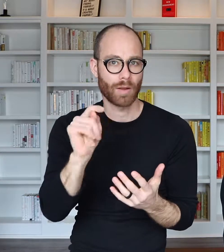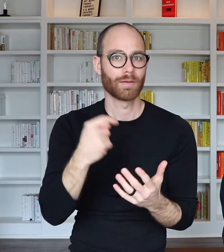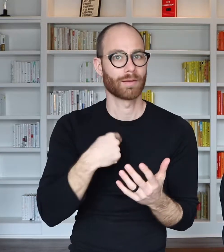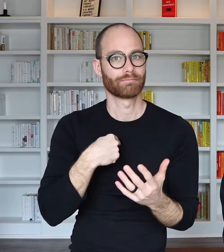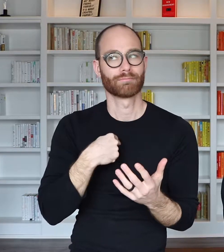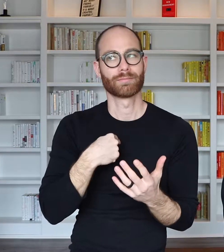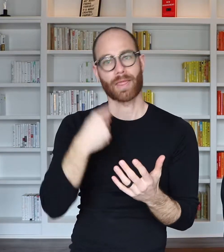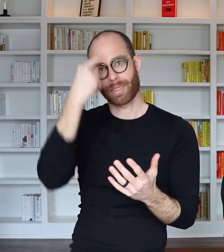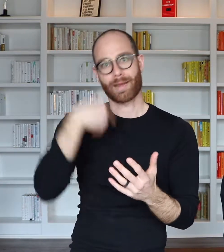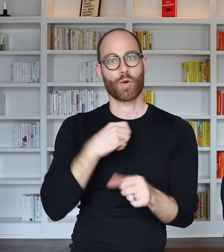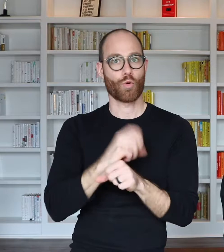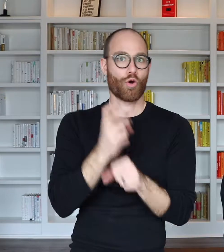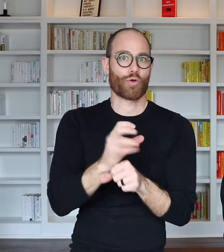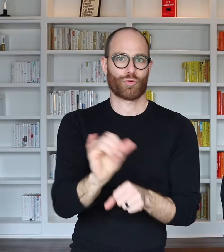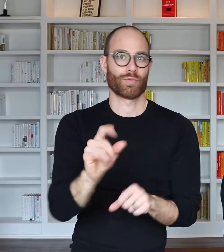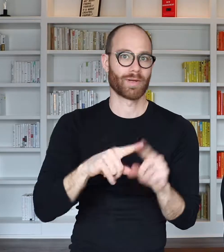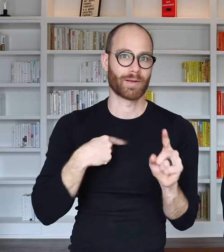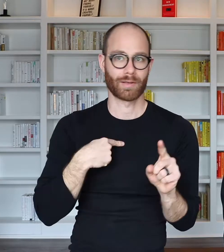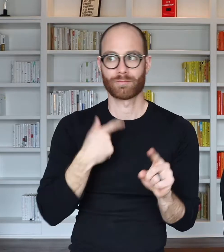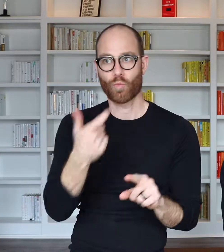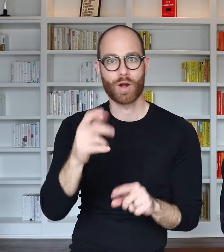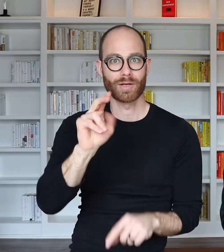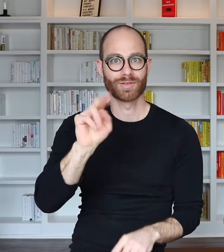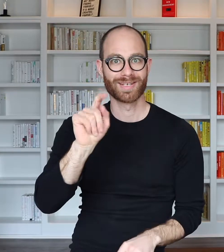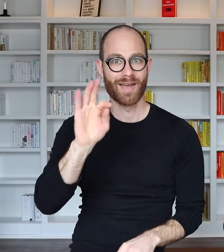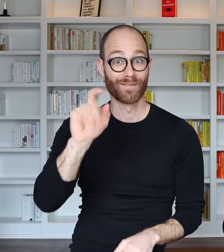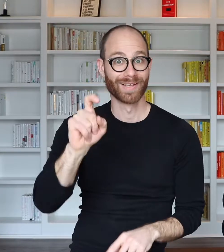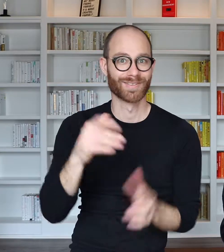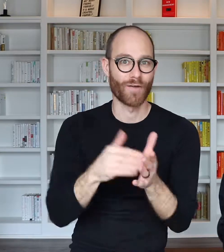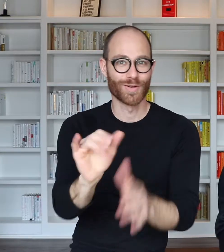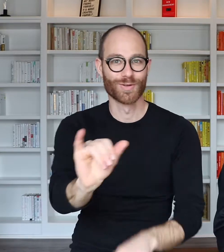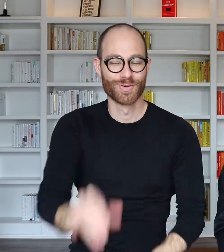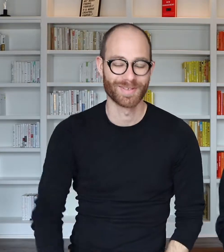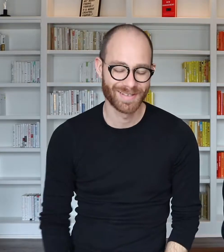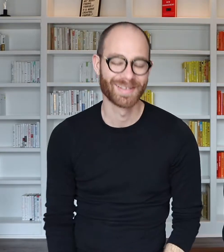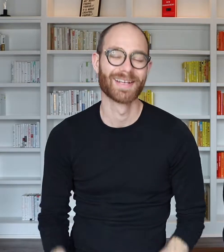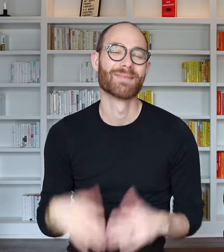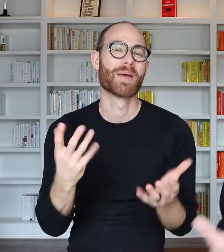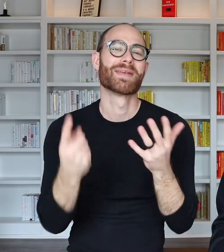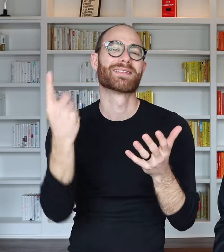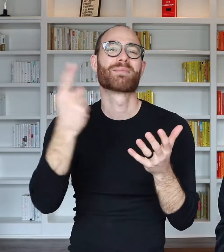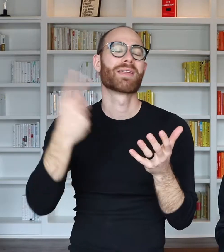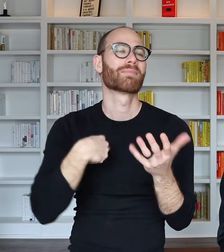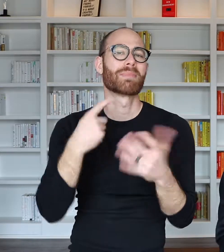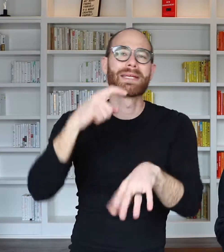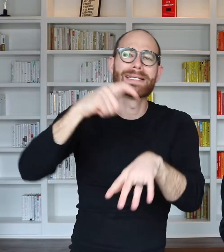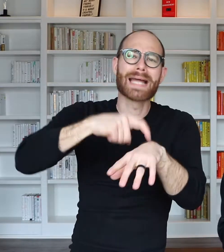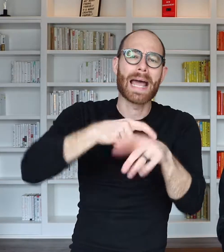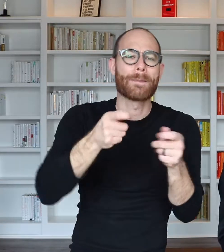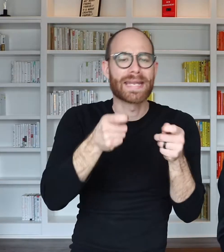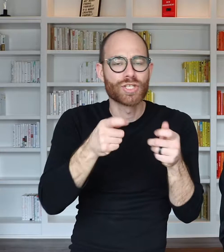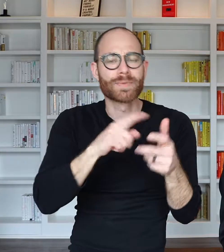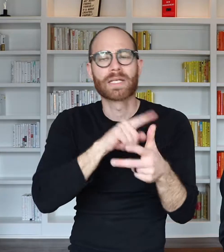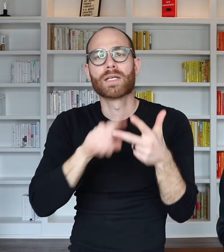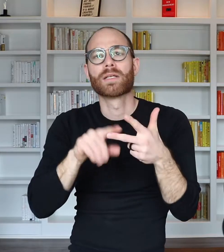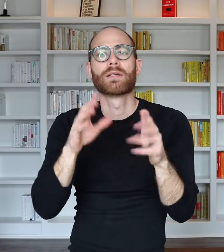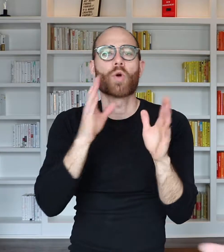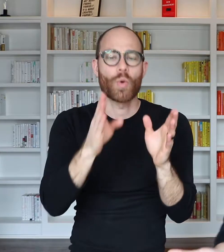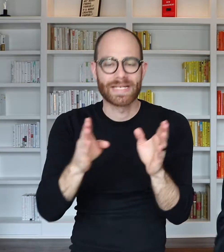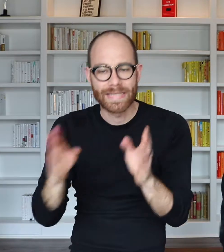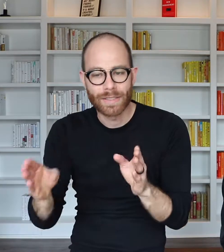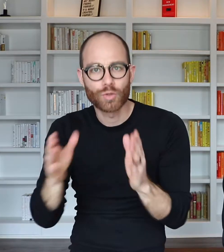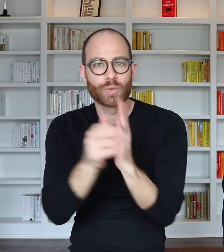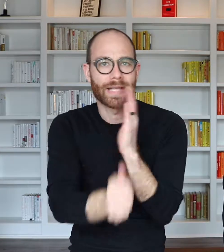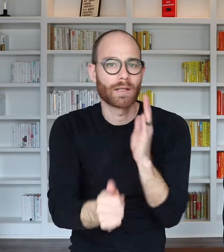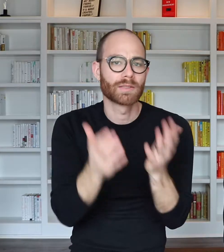too, but I also watch Netflix a lot. It needs to be something like maybe it's time management, maybe it's organizational skills, maybe